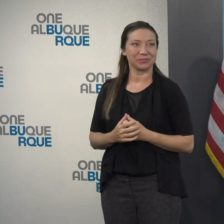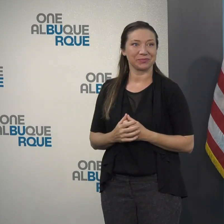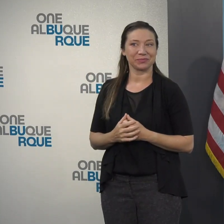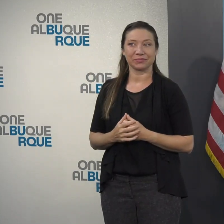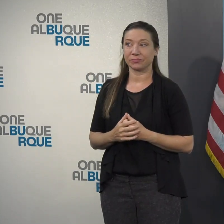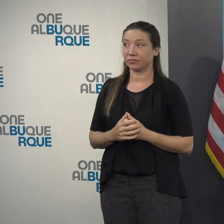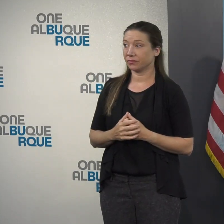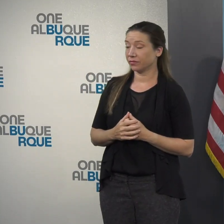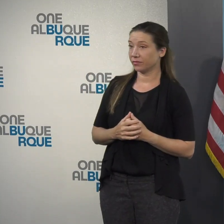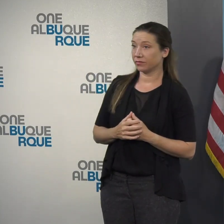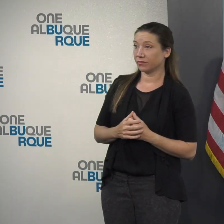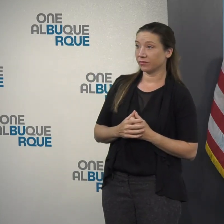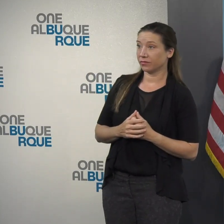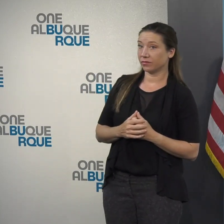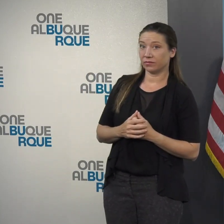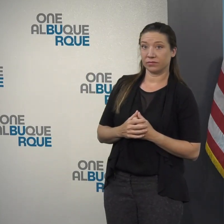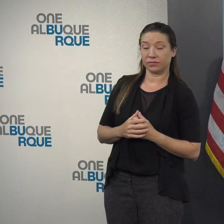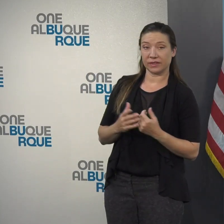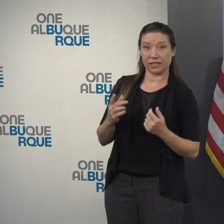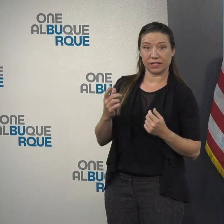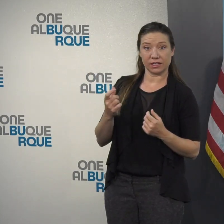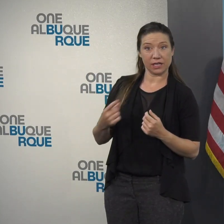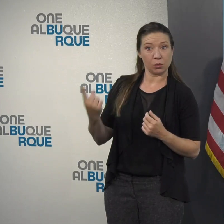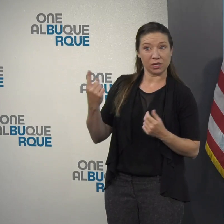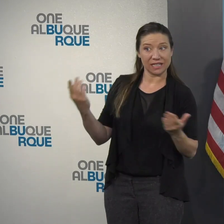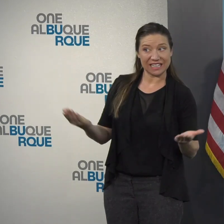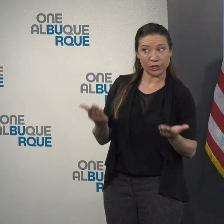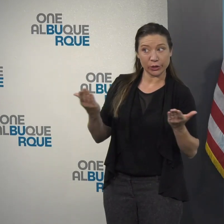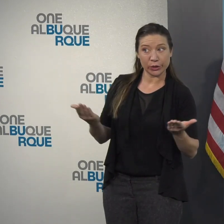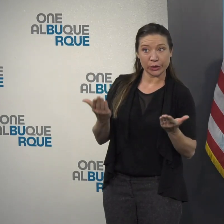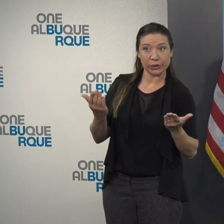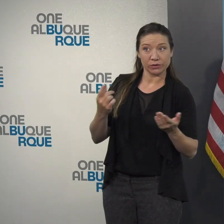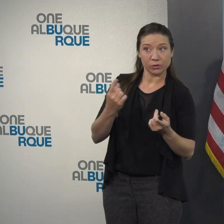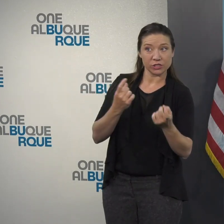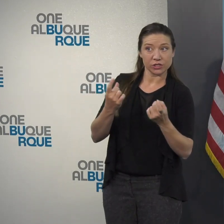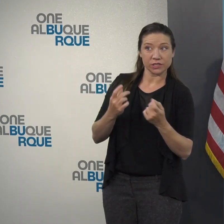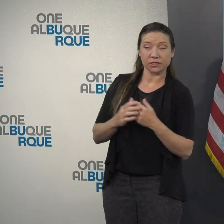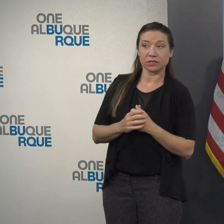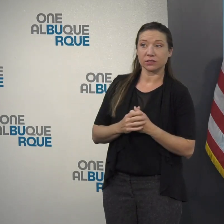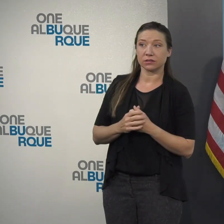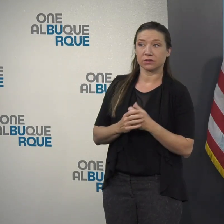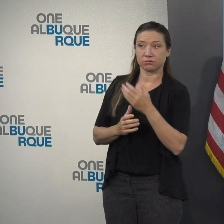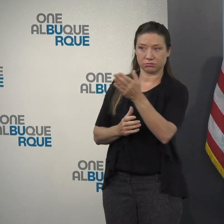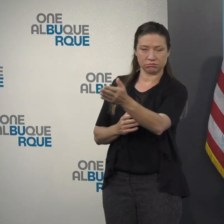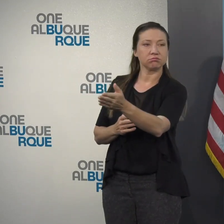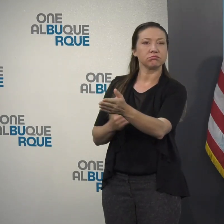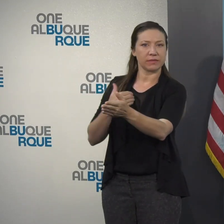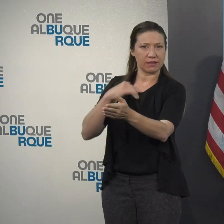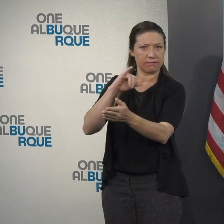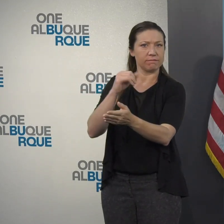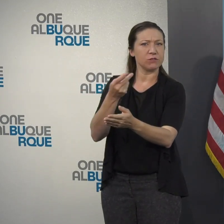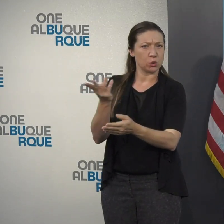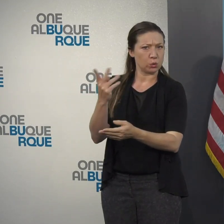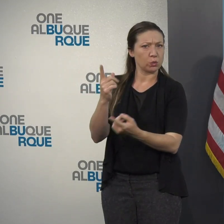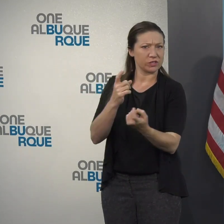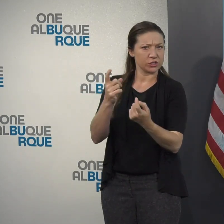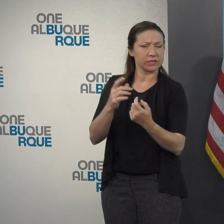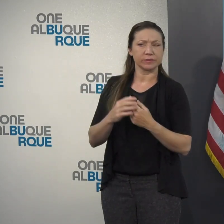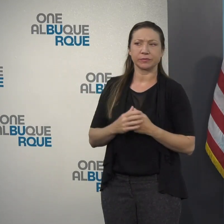So Jesse, anyone in the room first? Any in-person questions today? I have a few.